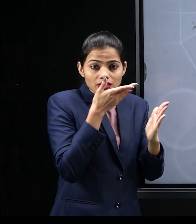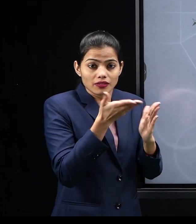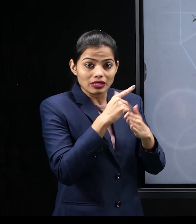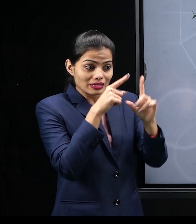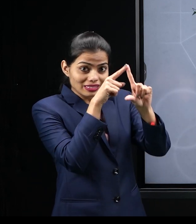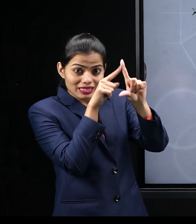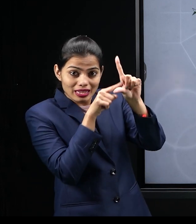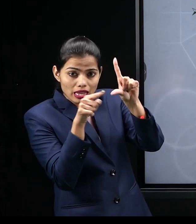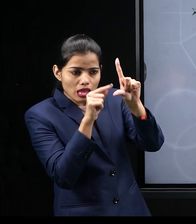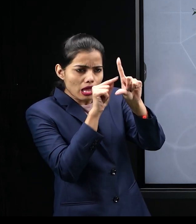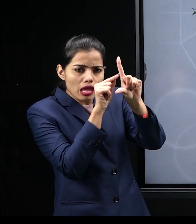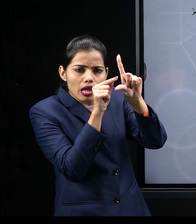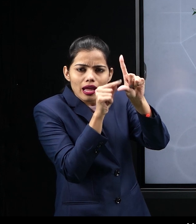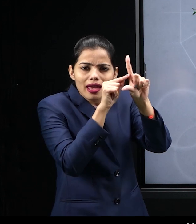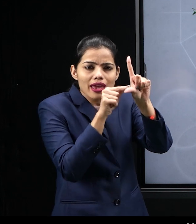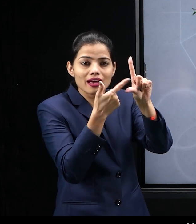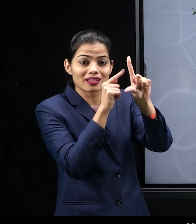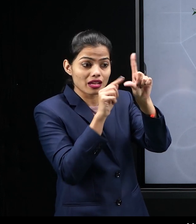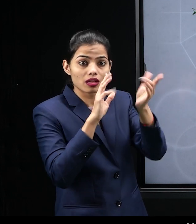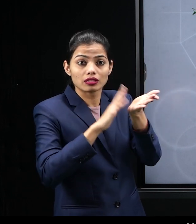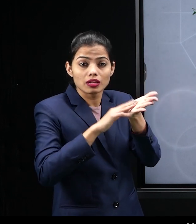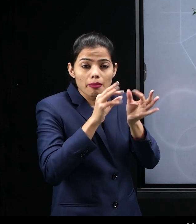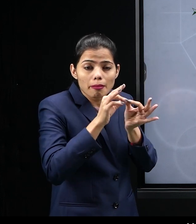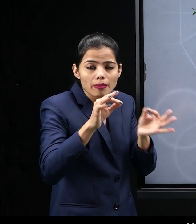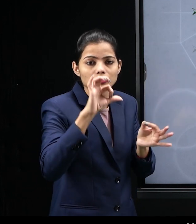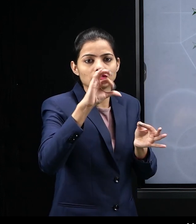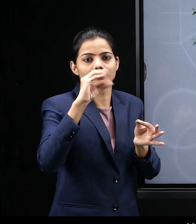It has one right angle which measures 90 degrees.